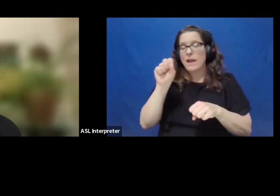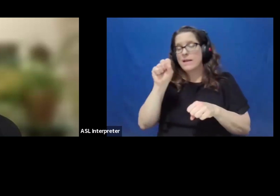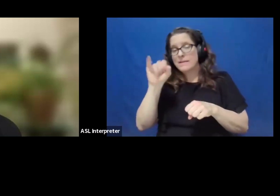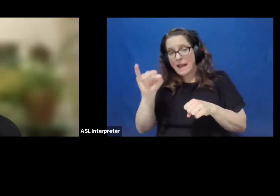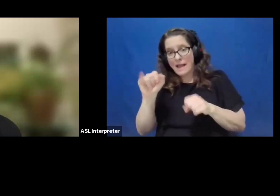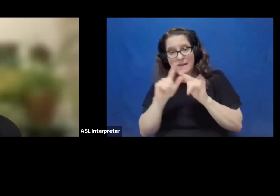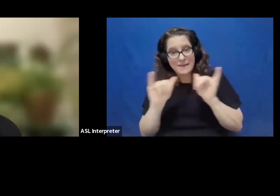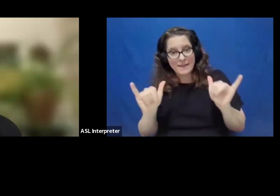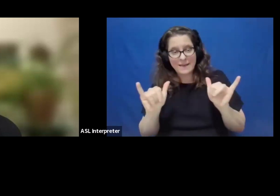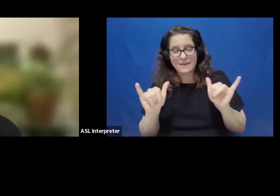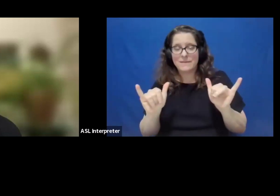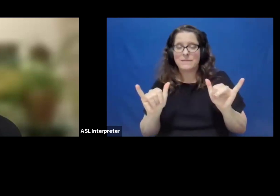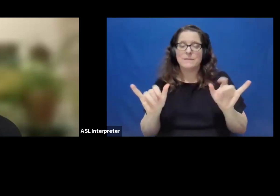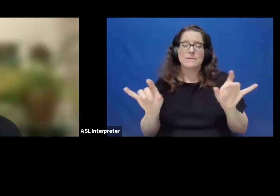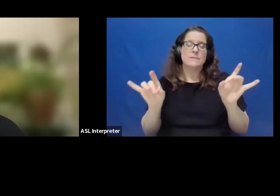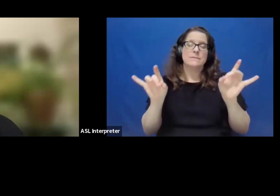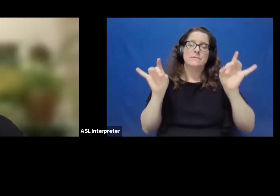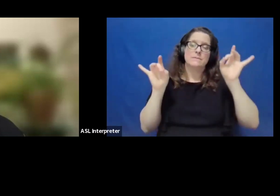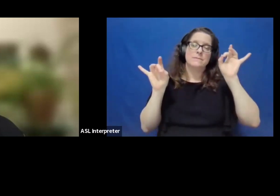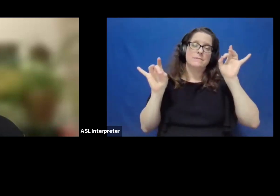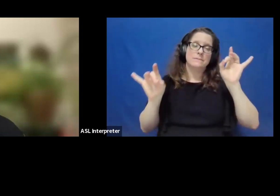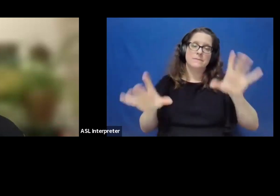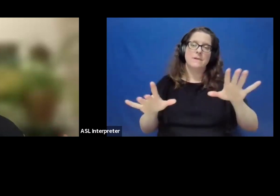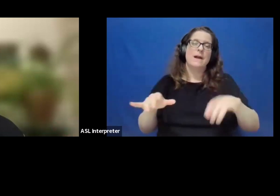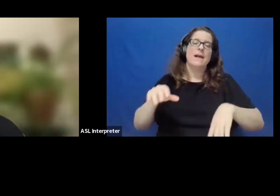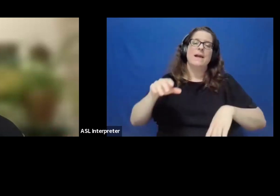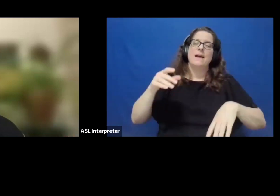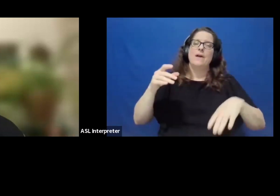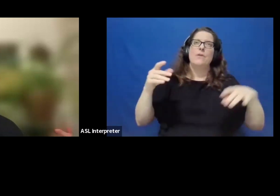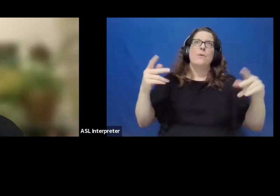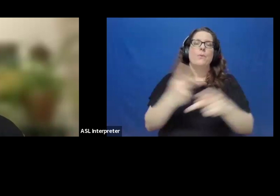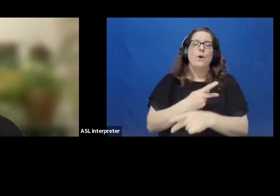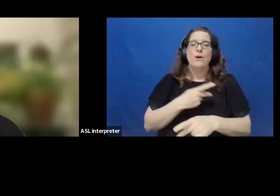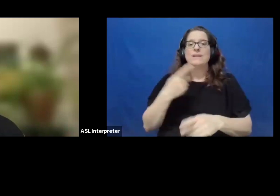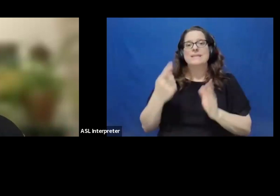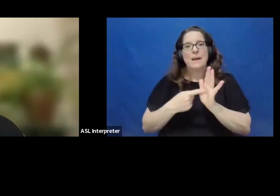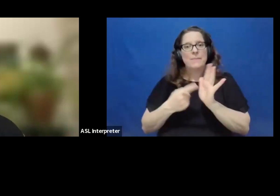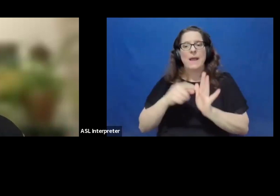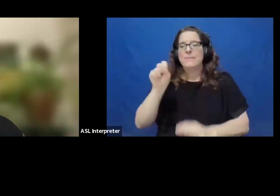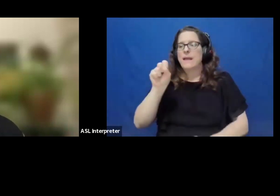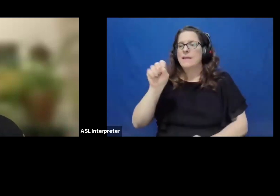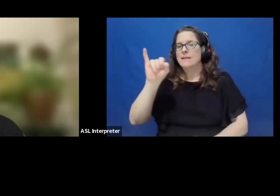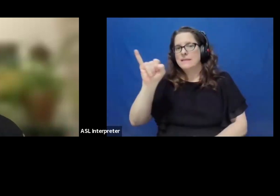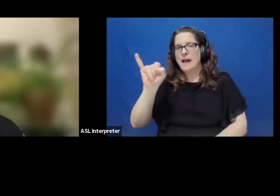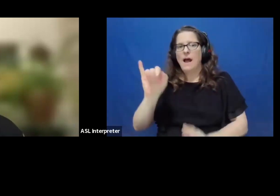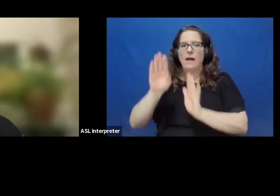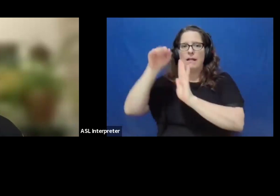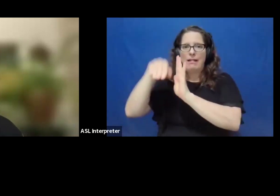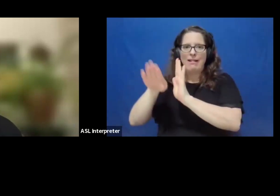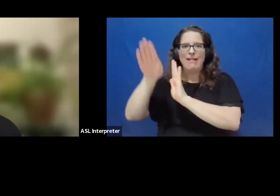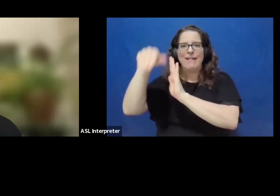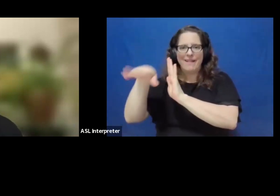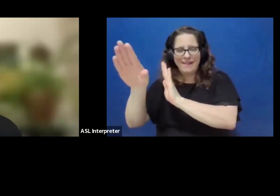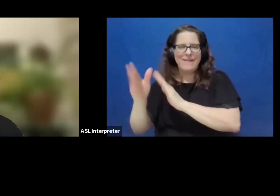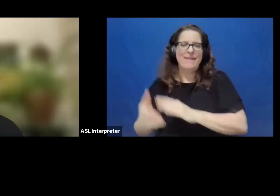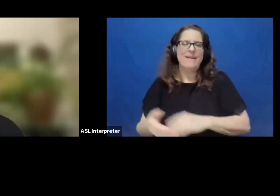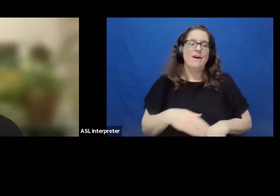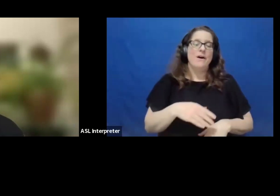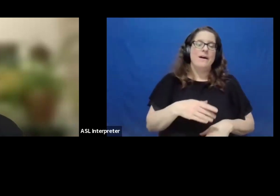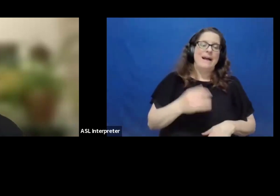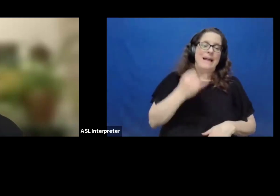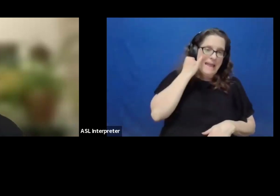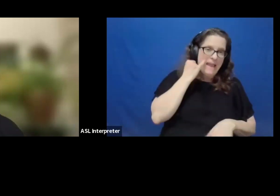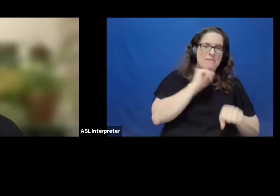the bane of your existence is that his SSI amount can fluctuate according to how his earnings